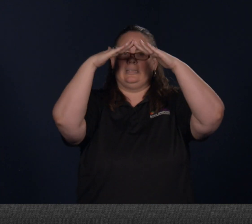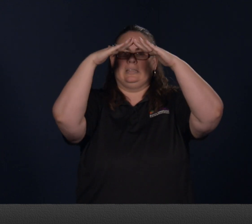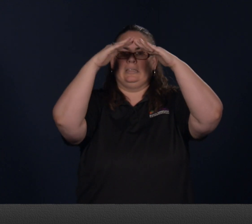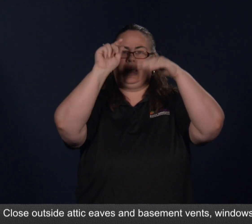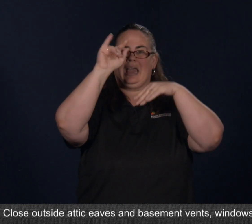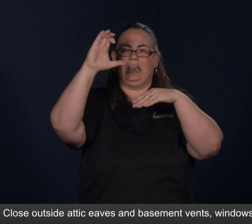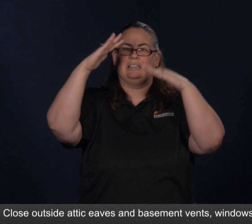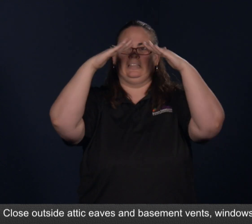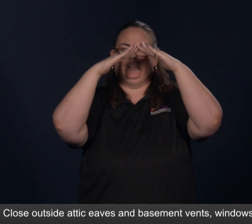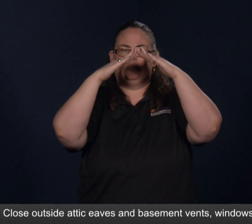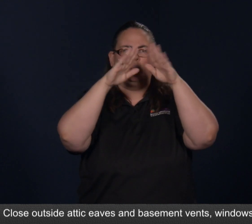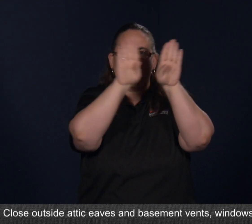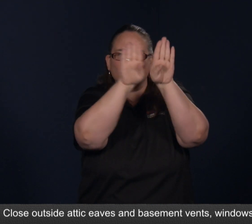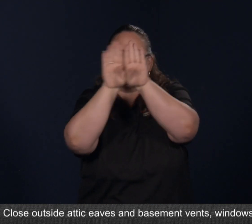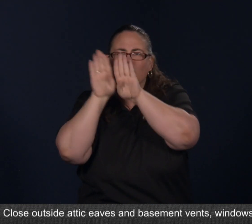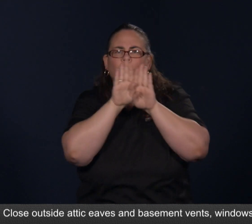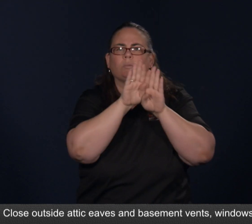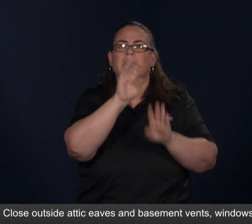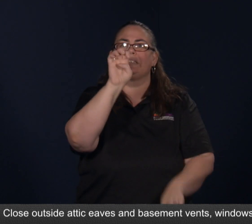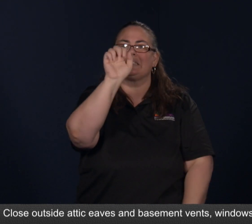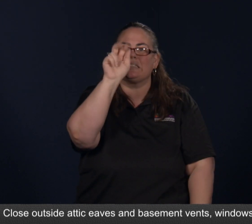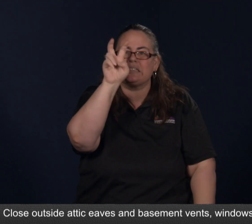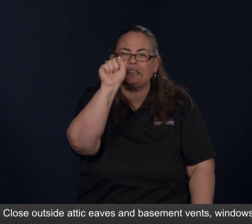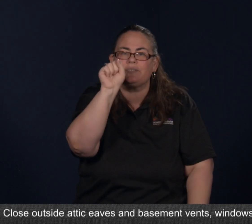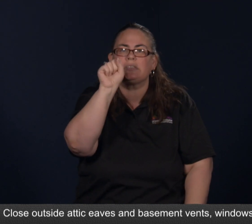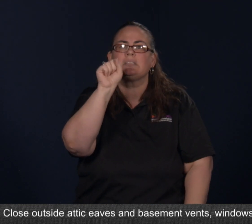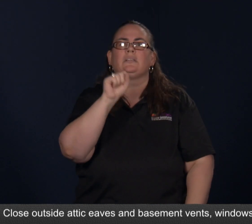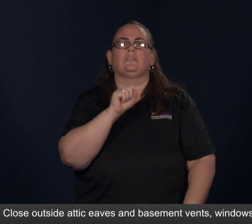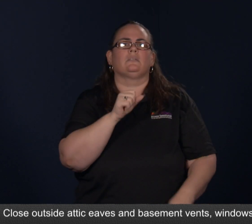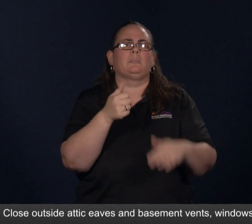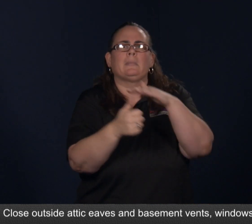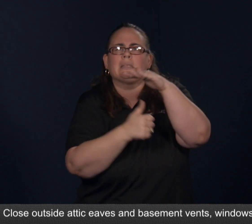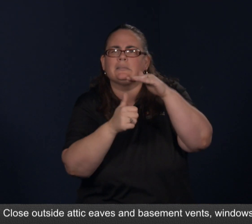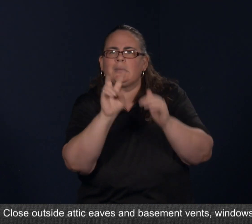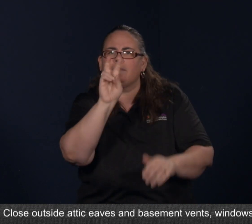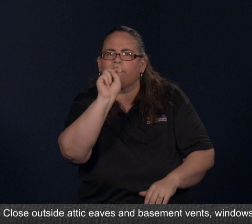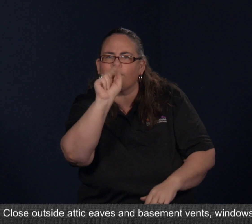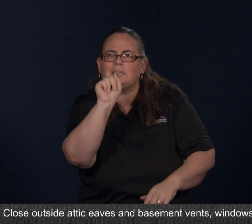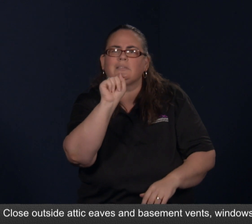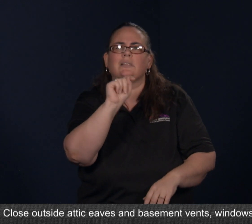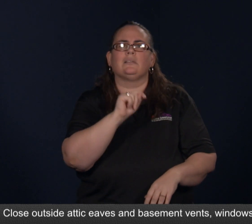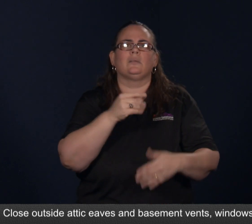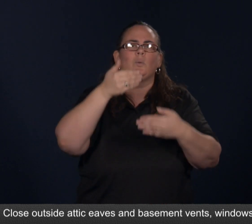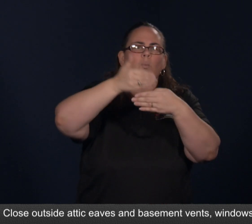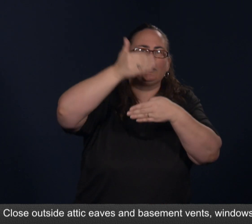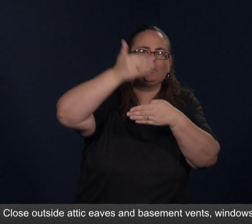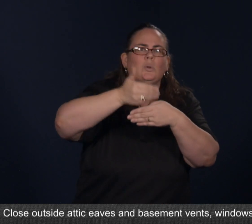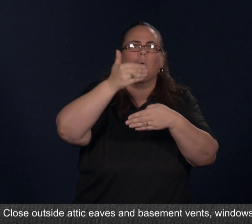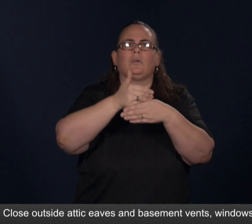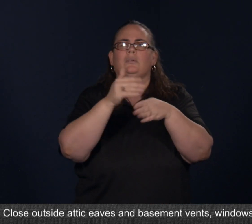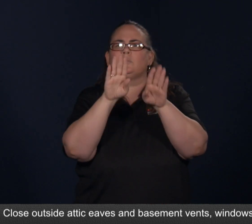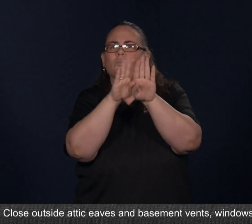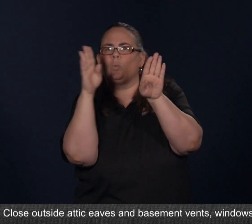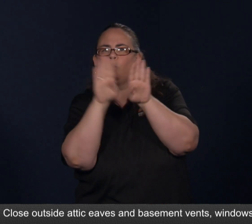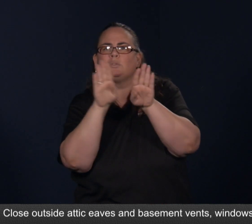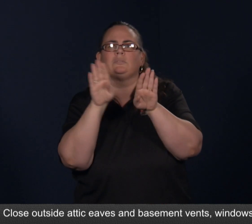Close outside attic, eaves, and basement vents, windows, doors,